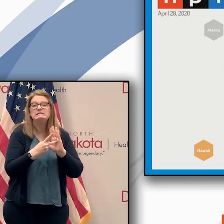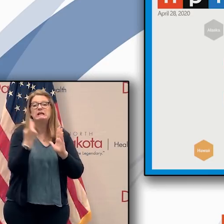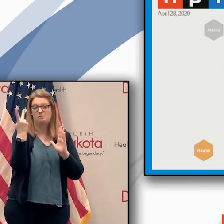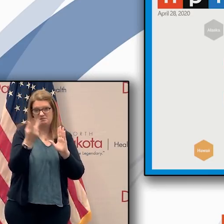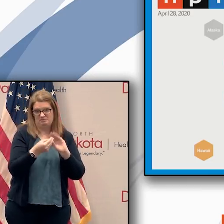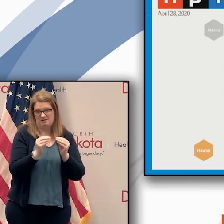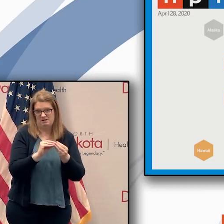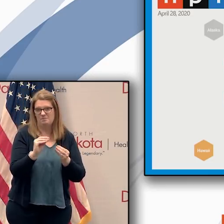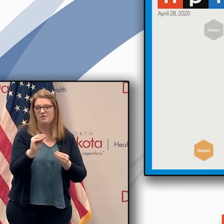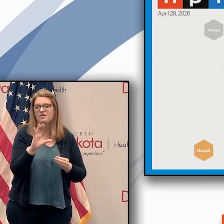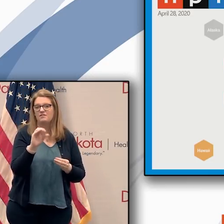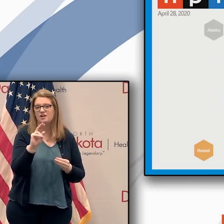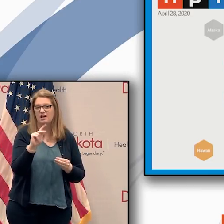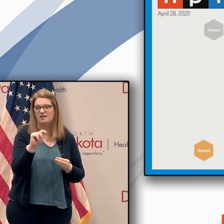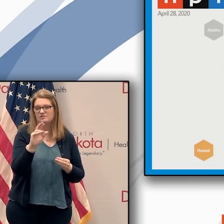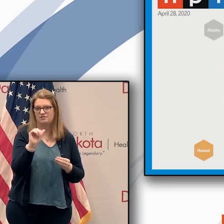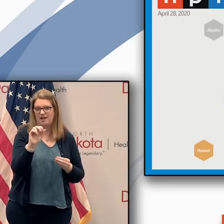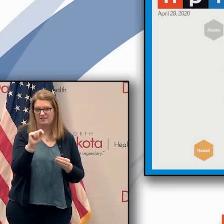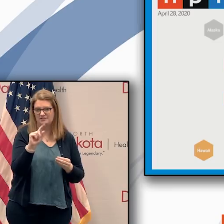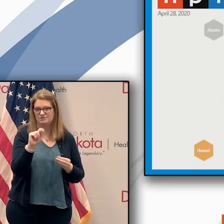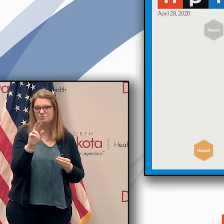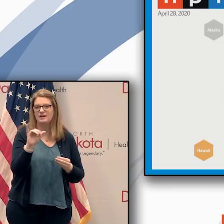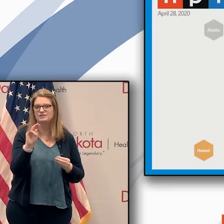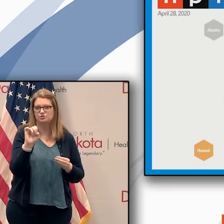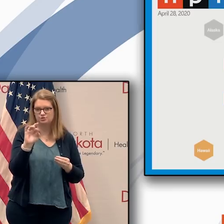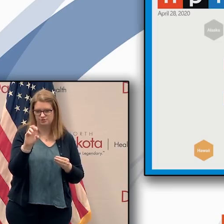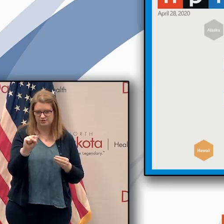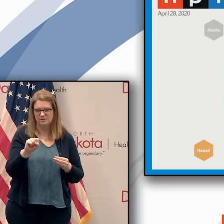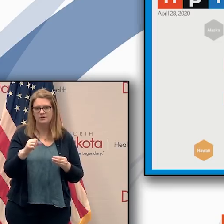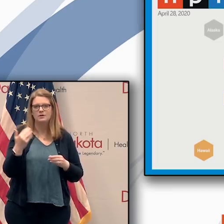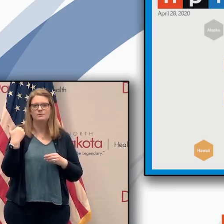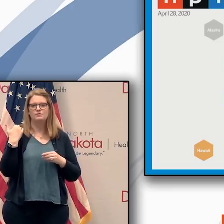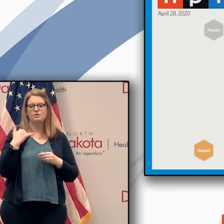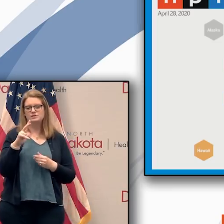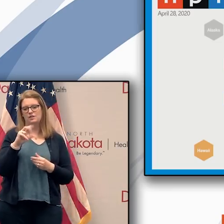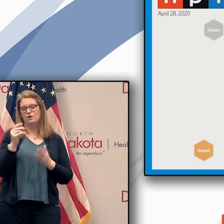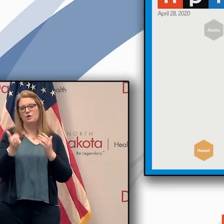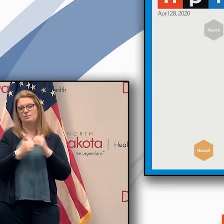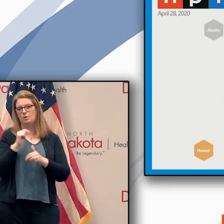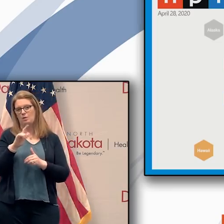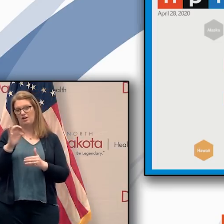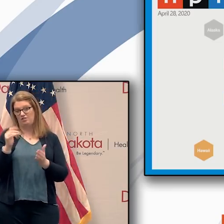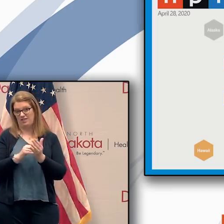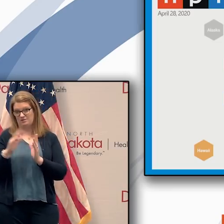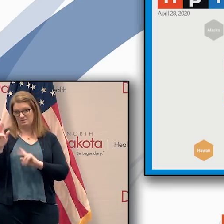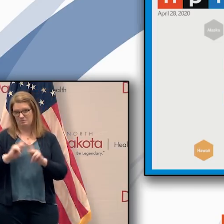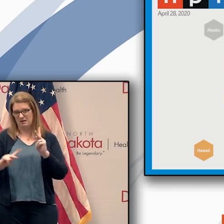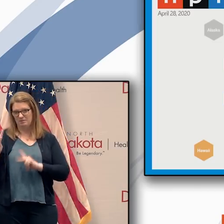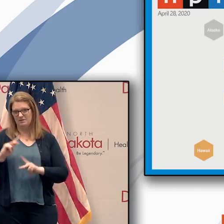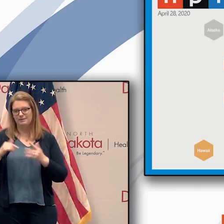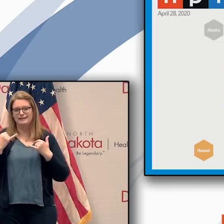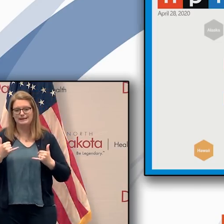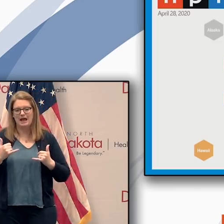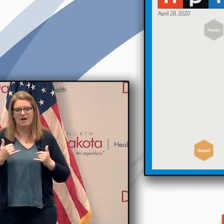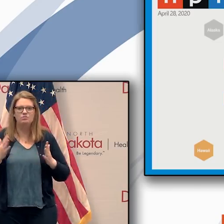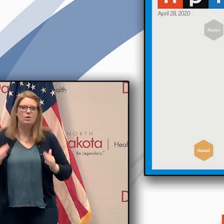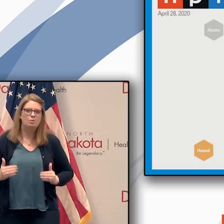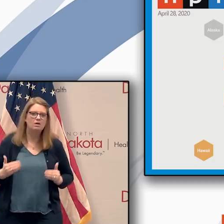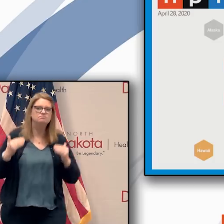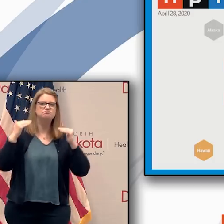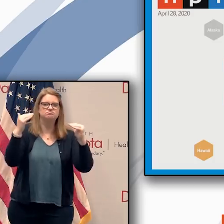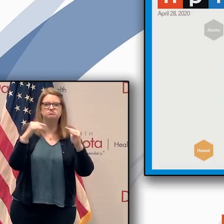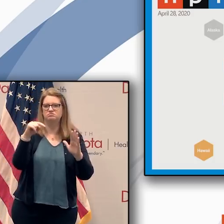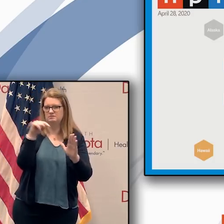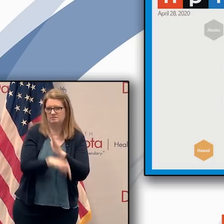contact tracers than what their threshold was here. Their threshold is 30 per 100,000 residents. We're tracking well above that, and we're